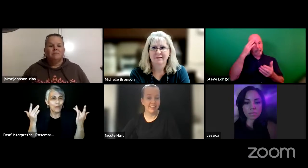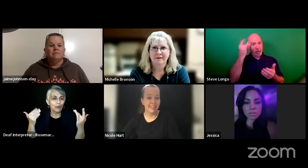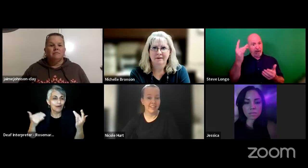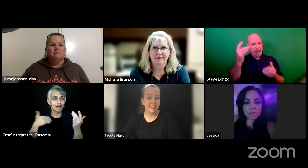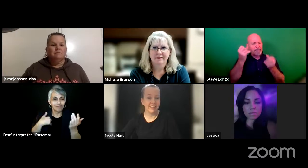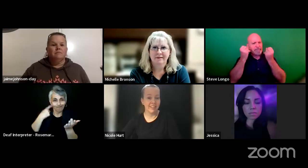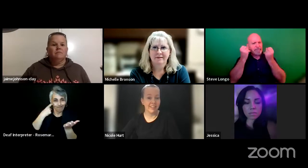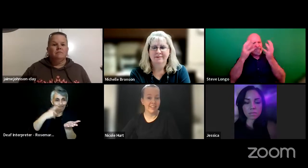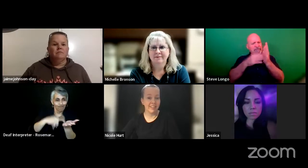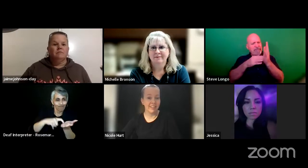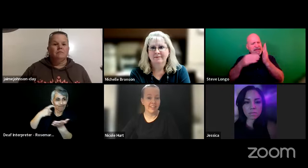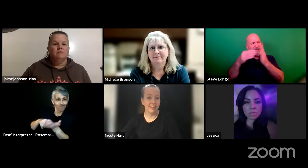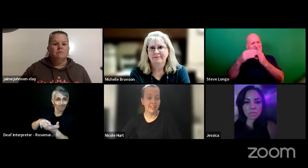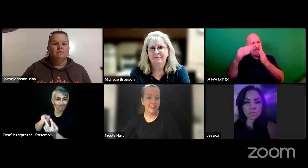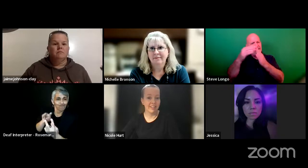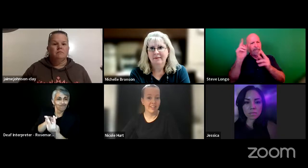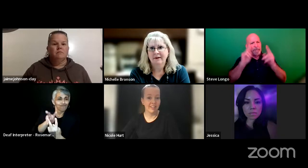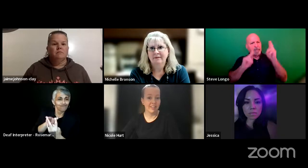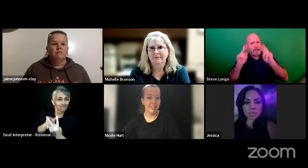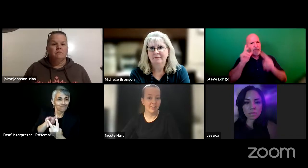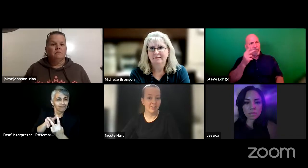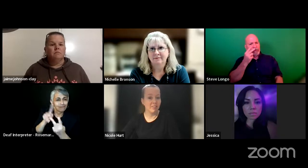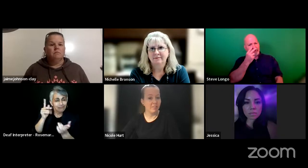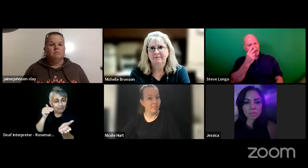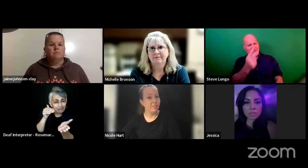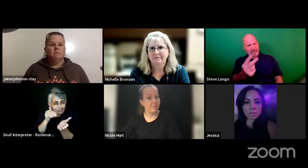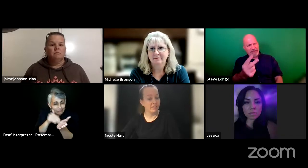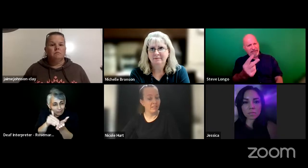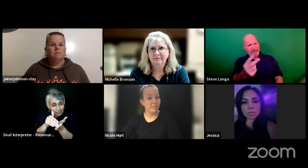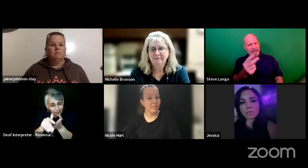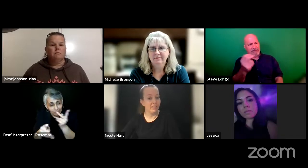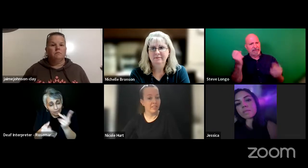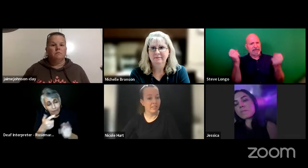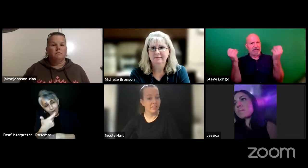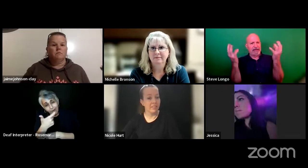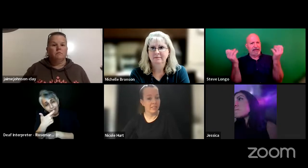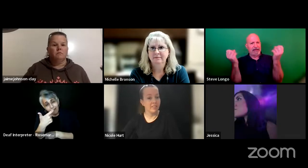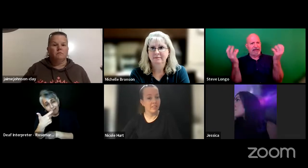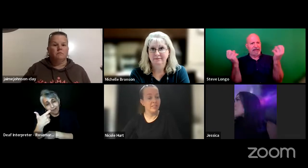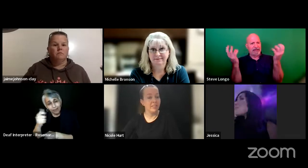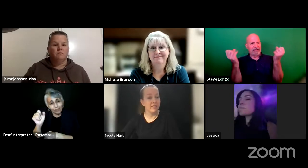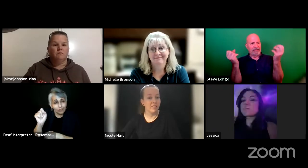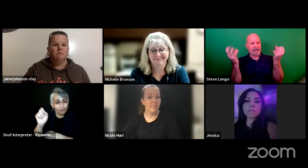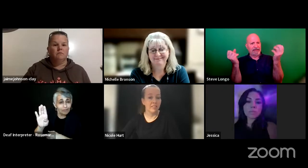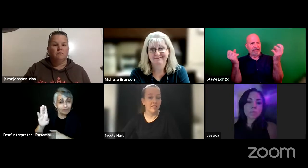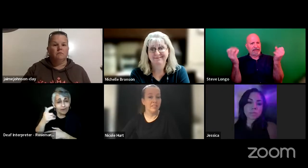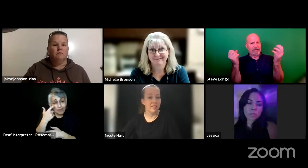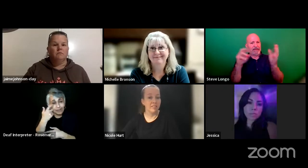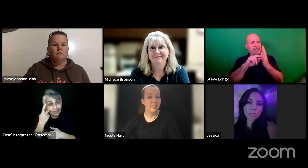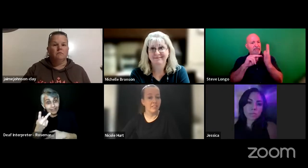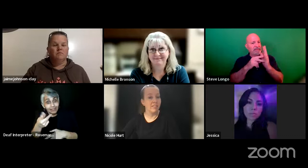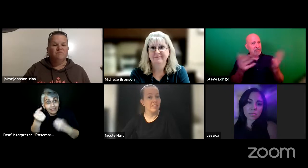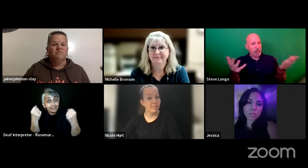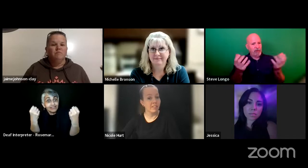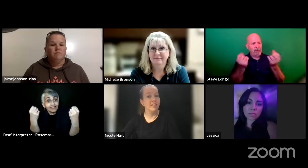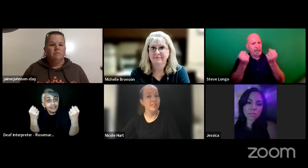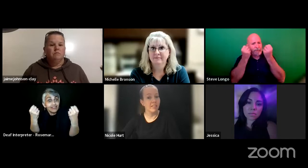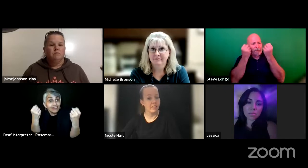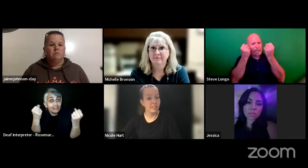historic, nothing that has happened before. There will be millions of people who will see this performance,